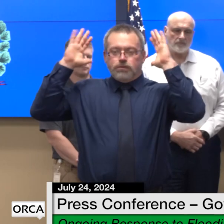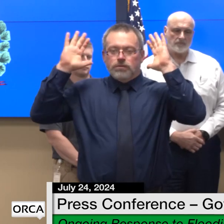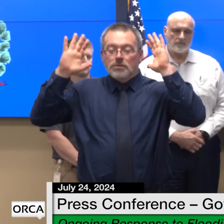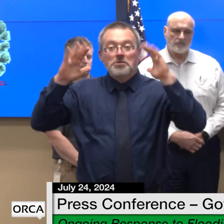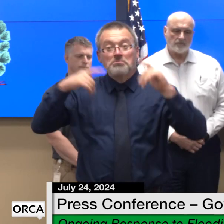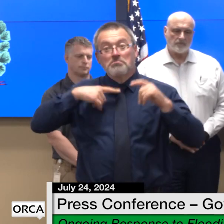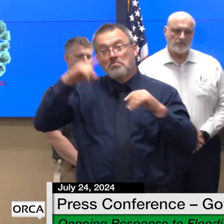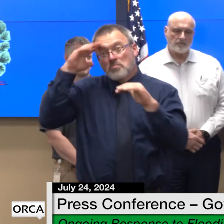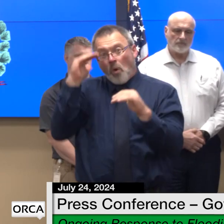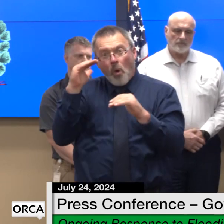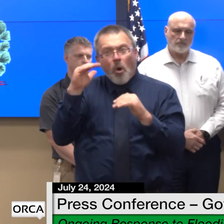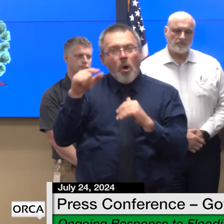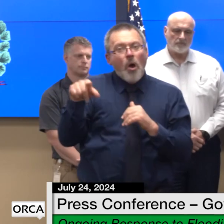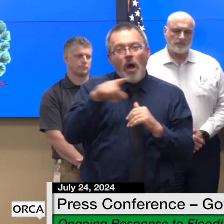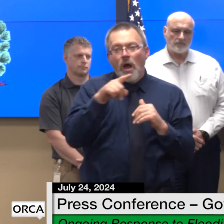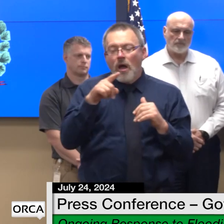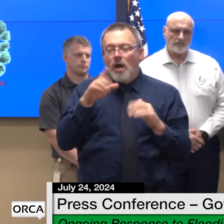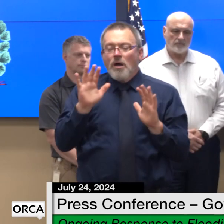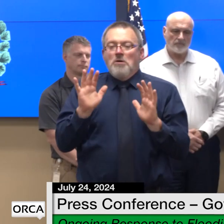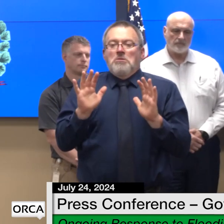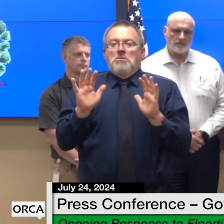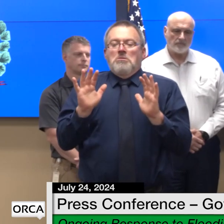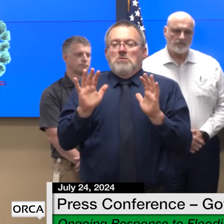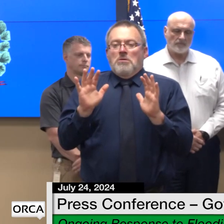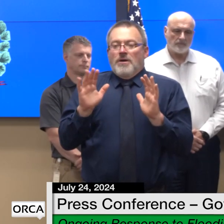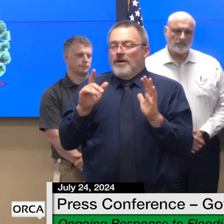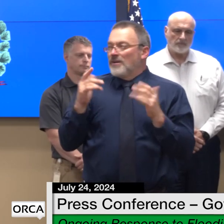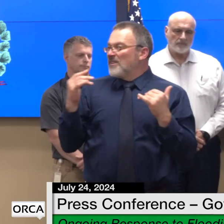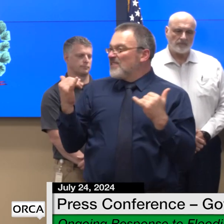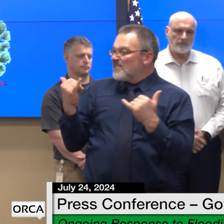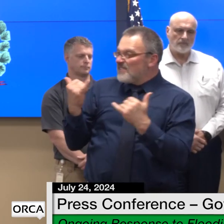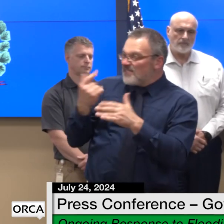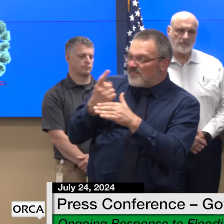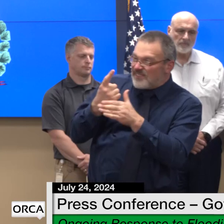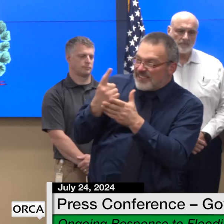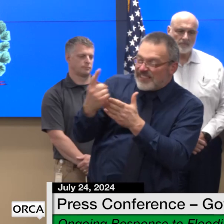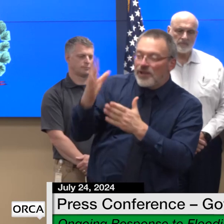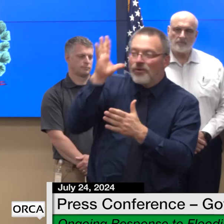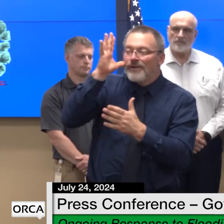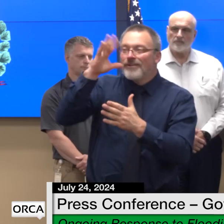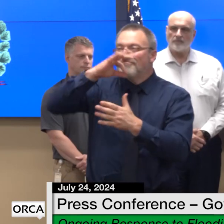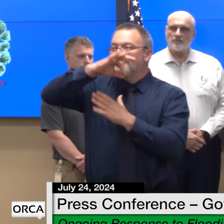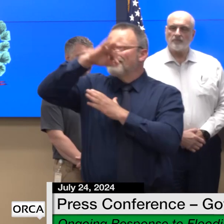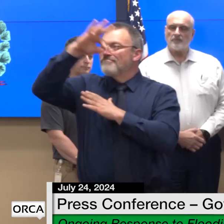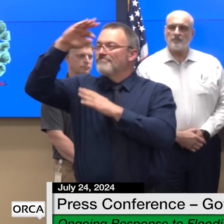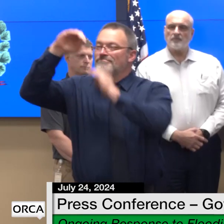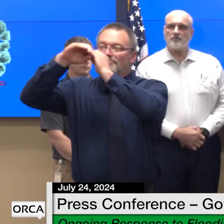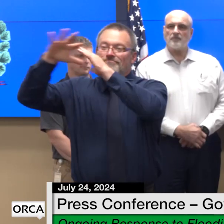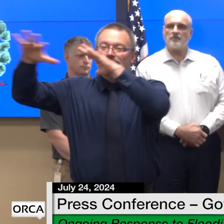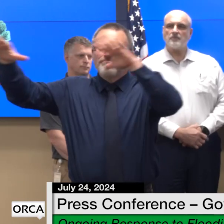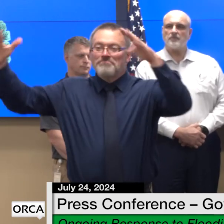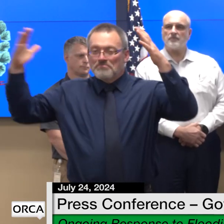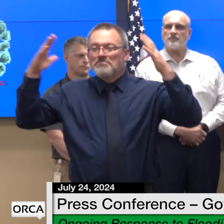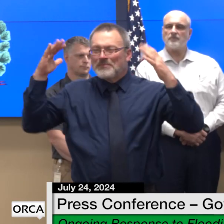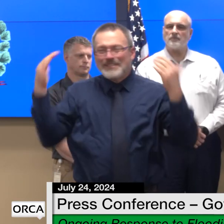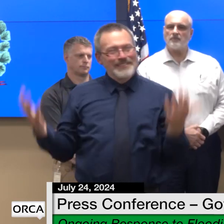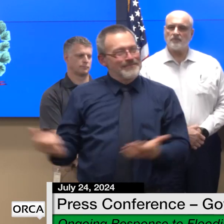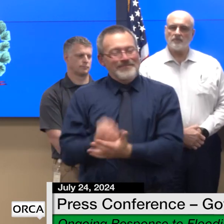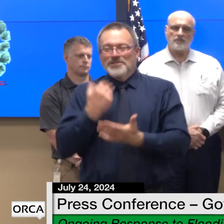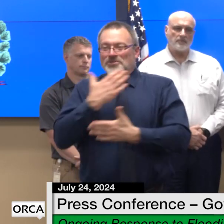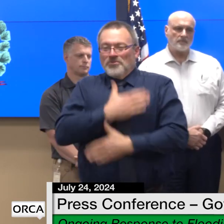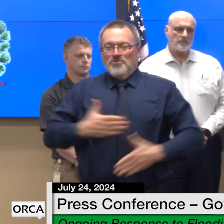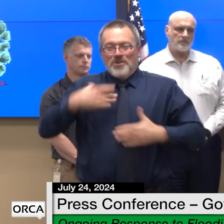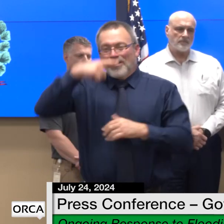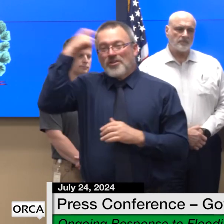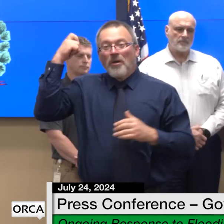to find moments to enjoy the beauty of summer in Vermont. And when you get out there to enjoy a hike in the woods, I urge